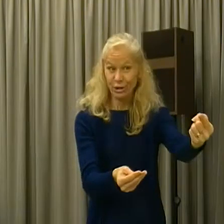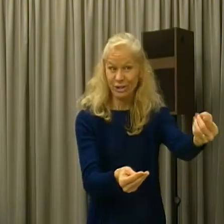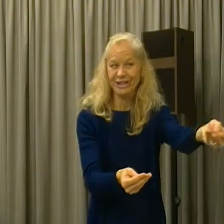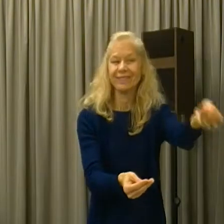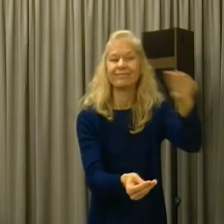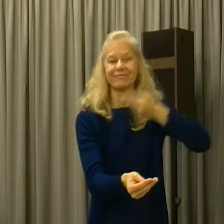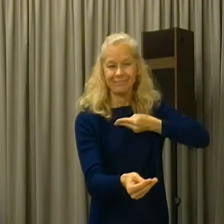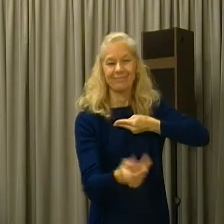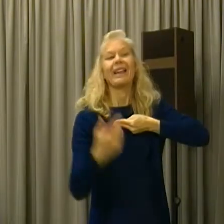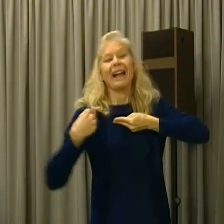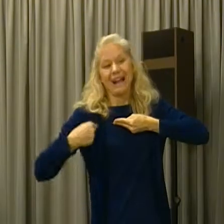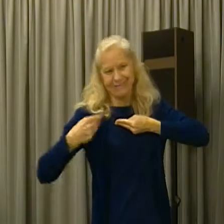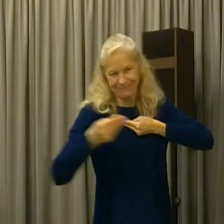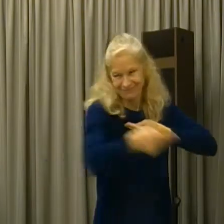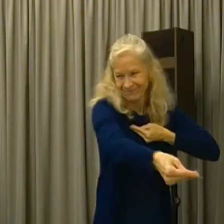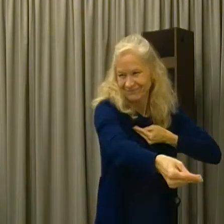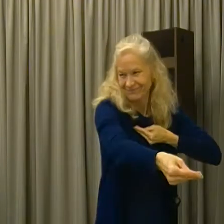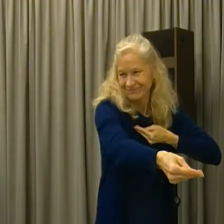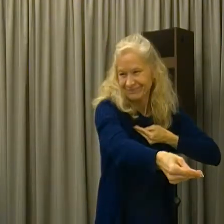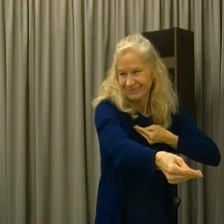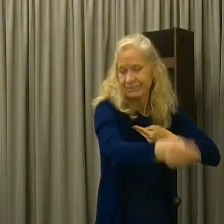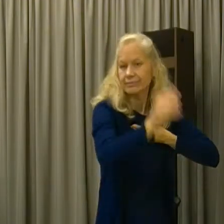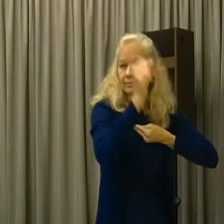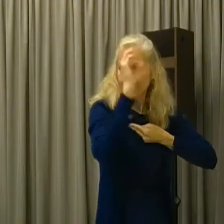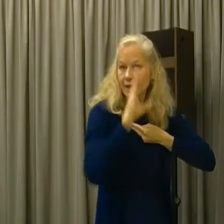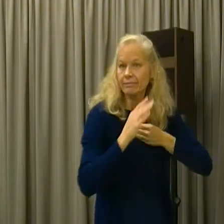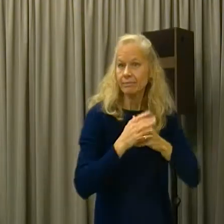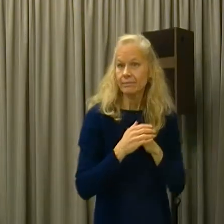God first to receive? Amen. I would think so.